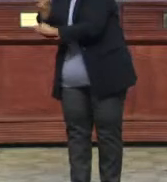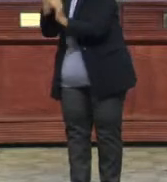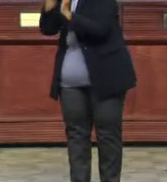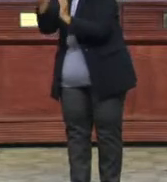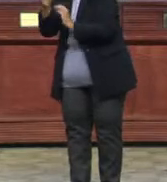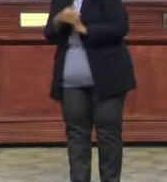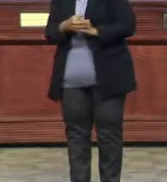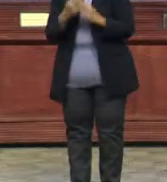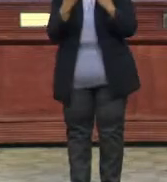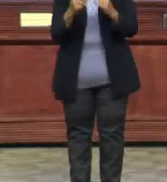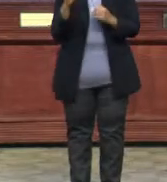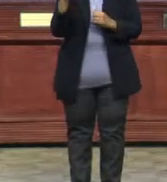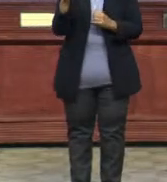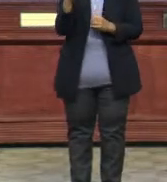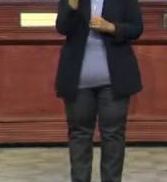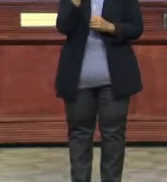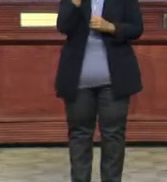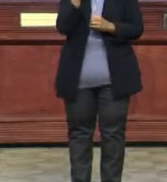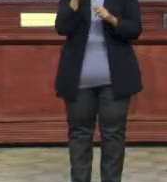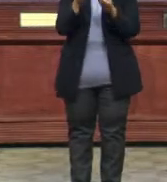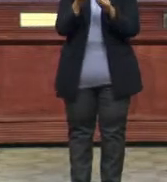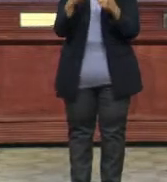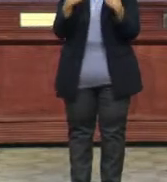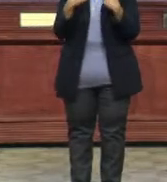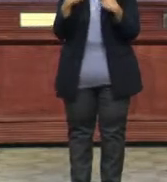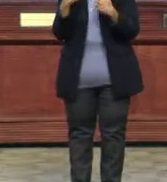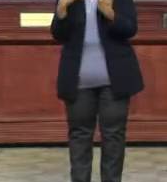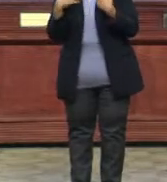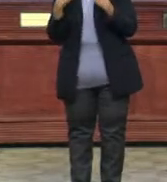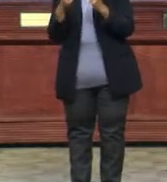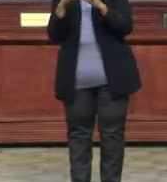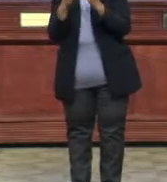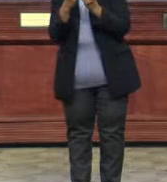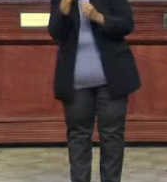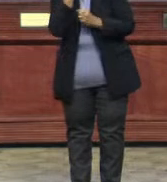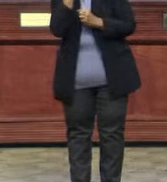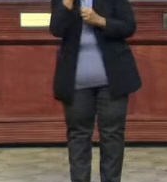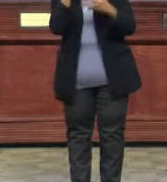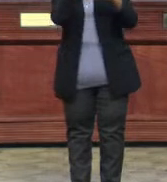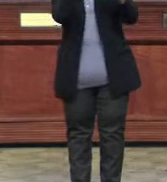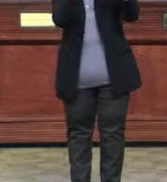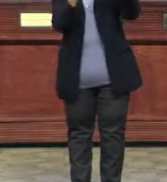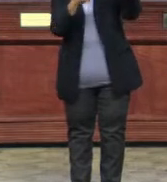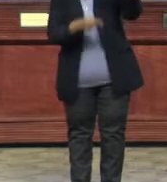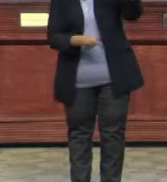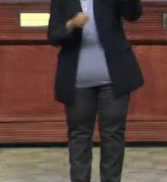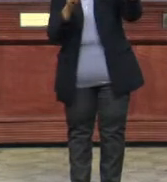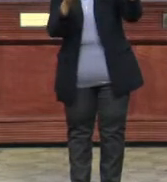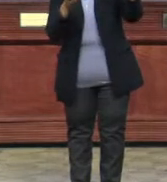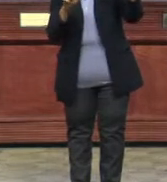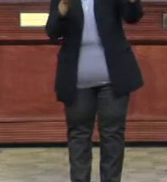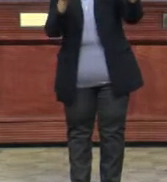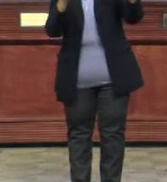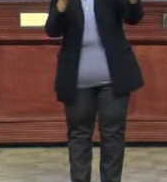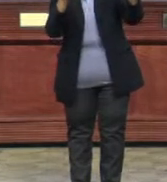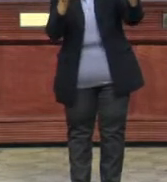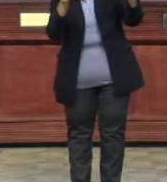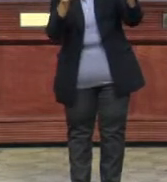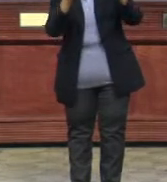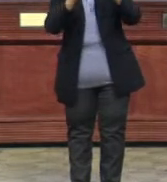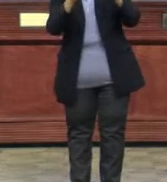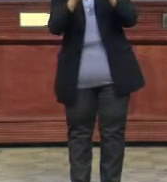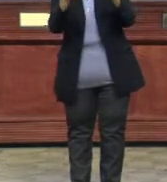than 120 vaccination sites available in Orange County